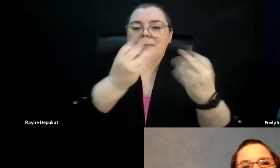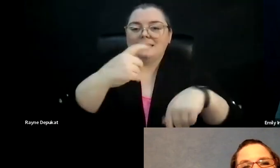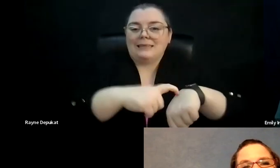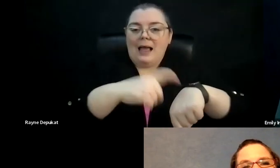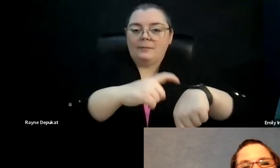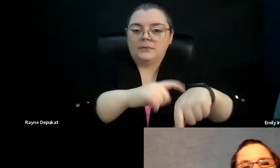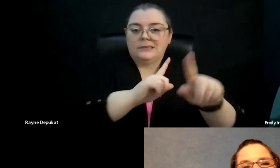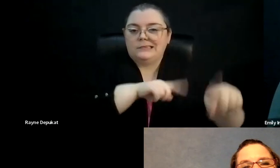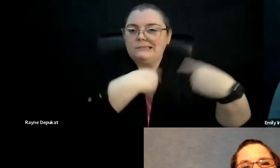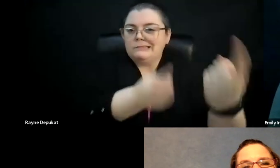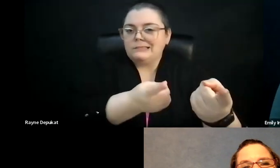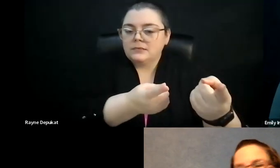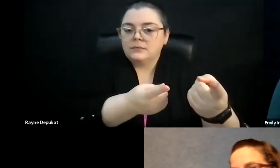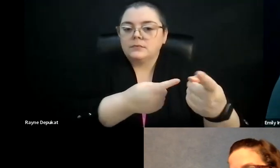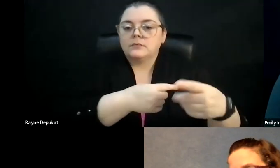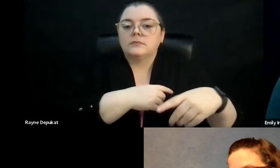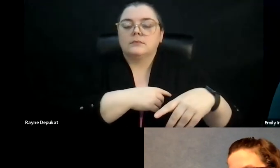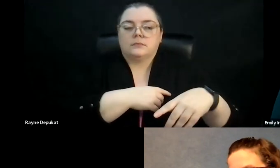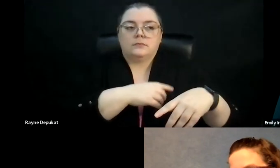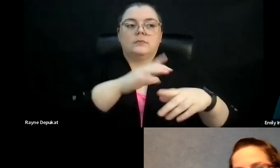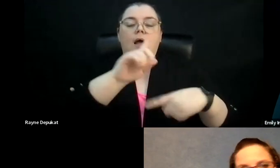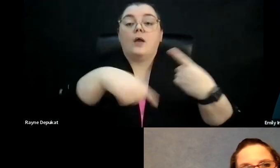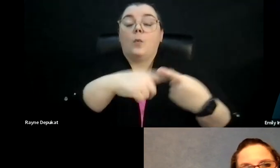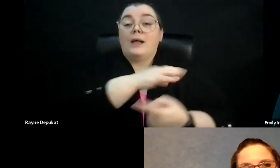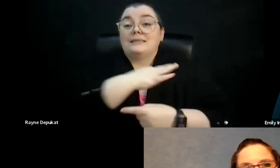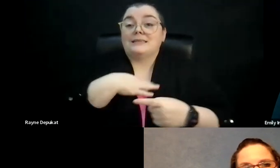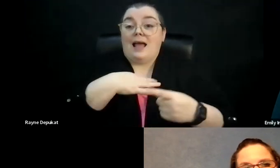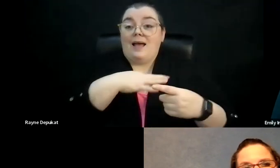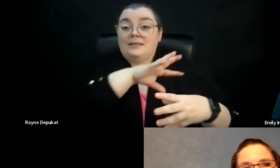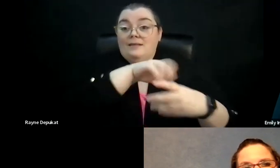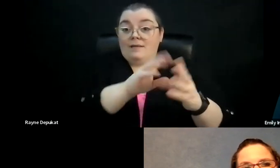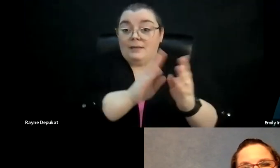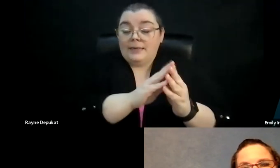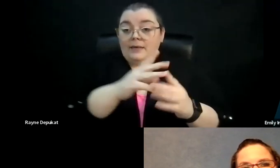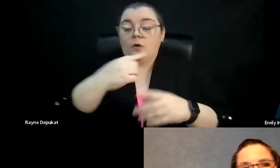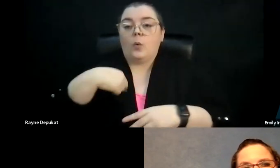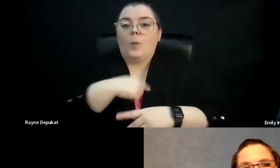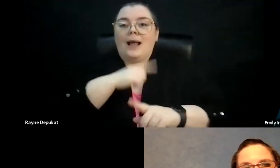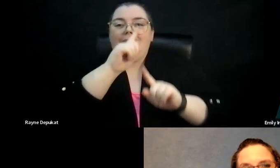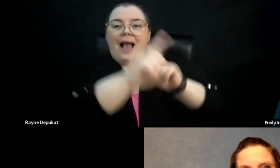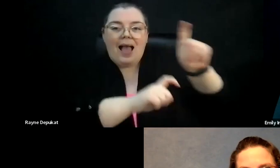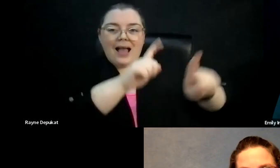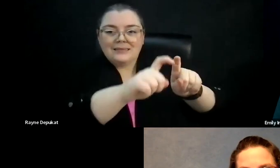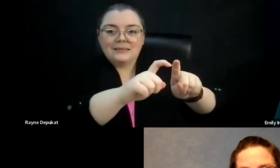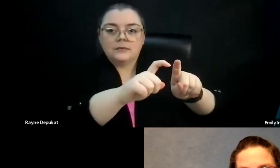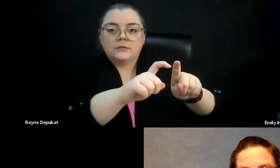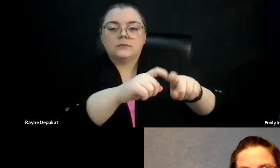But we've already addressed these things many times thus far. And when the staff were involved in our meetings, we